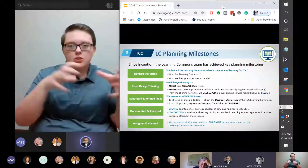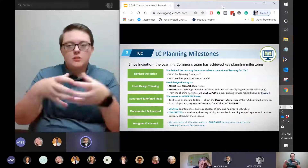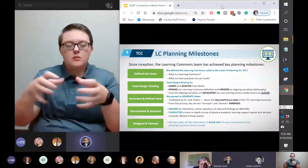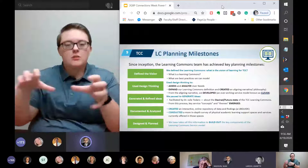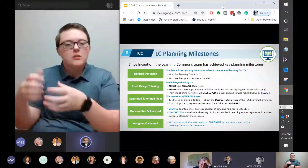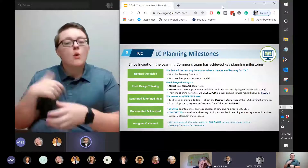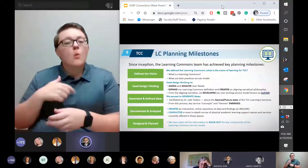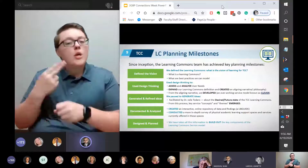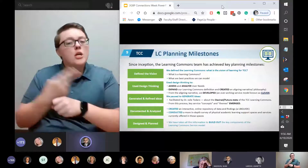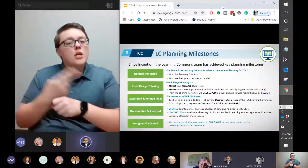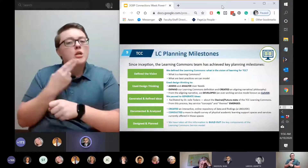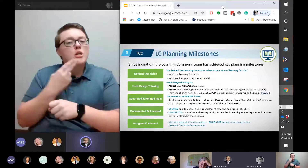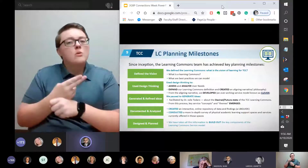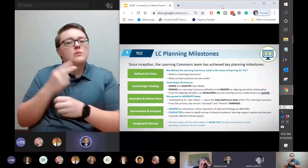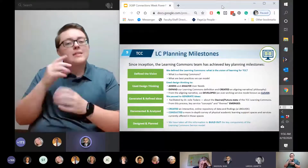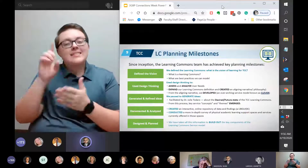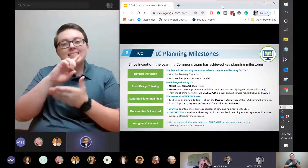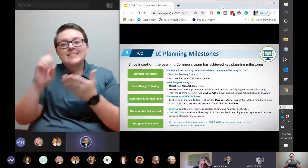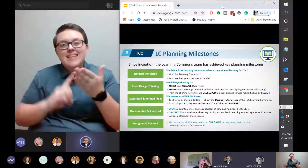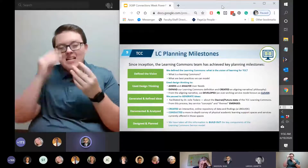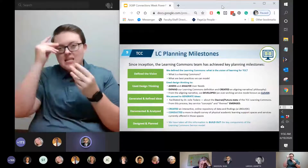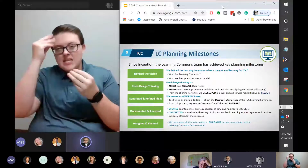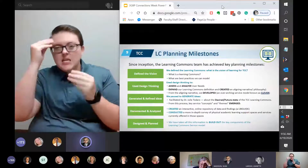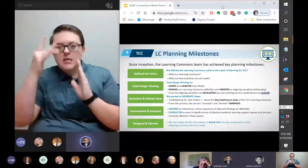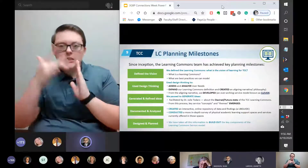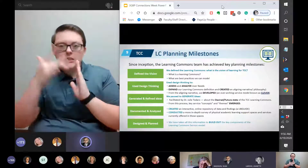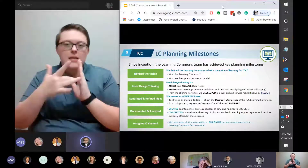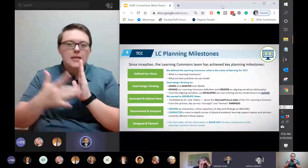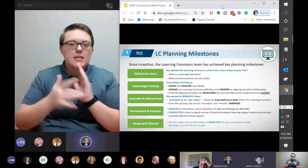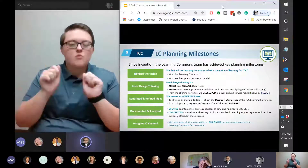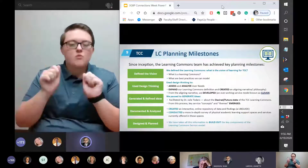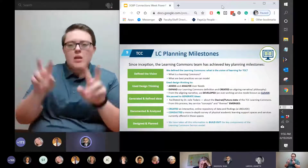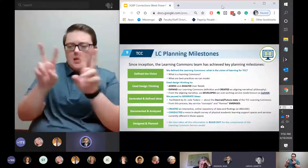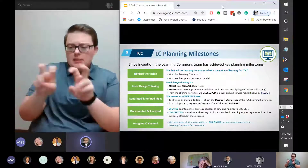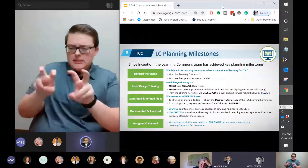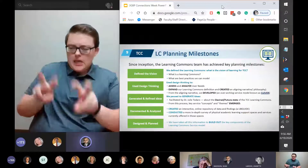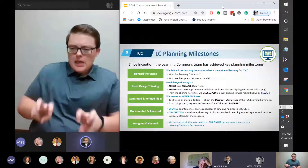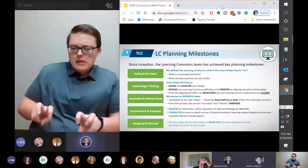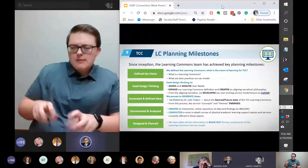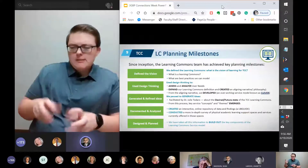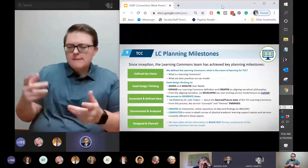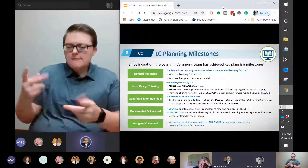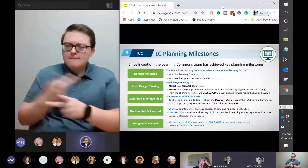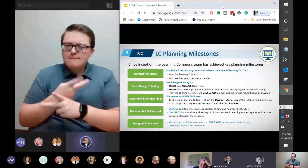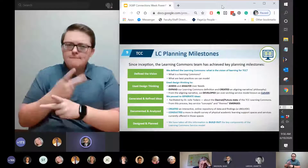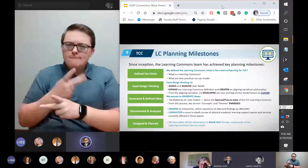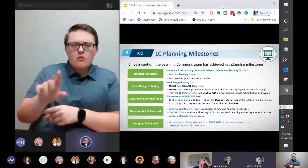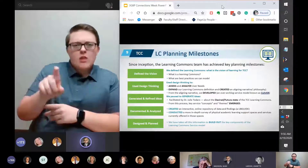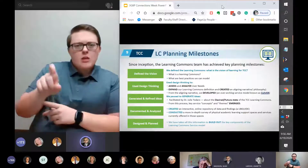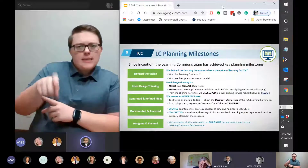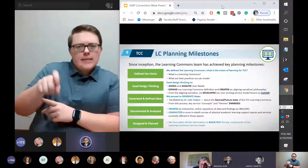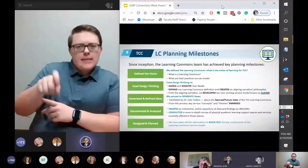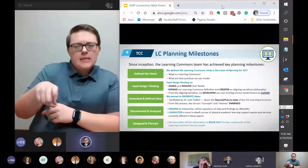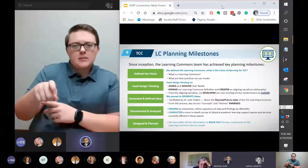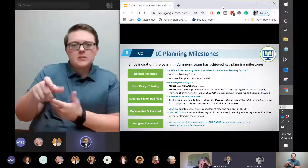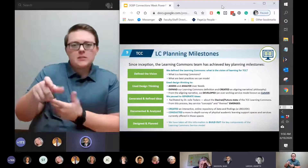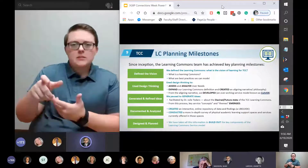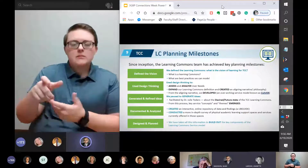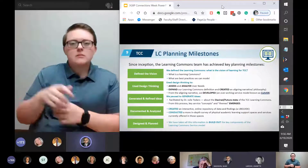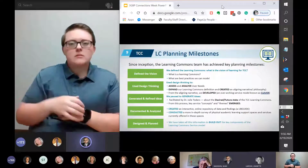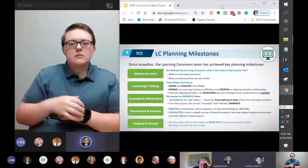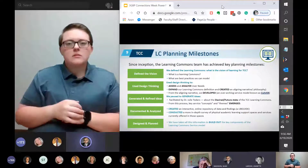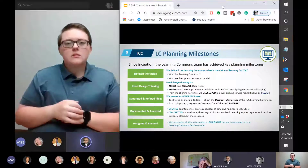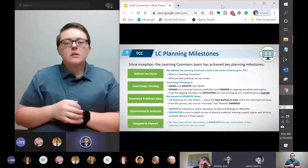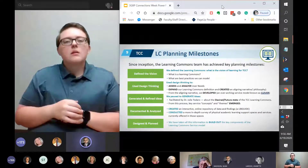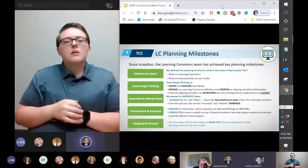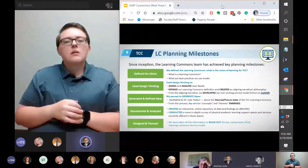thinking techniques to really assess and analyze the needs of users, anticipated users of the Learning Commons. There